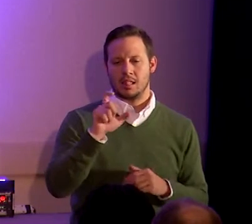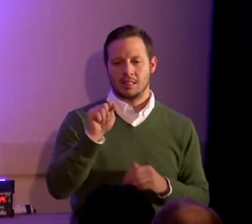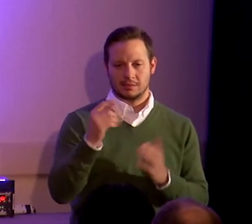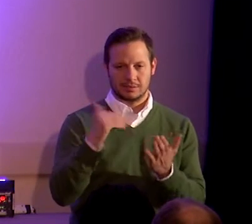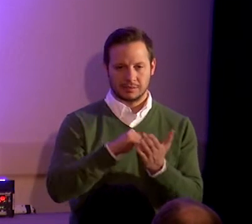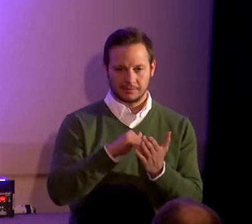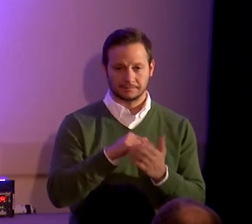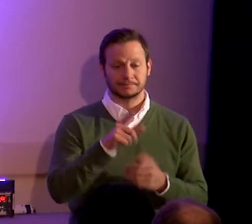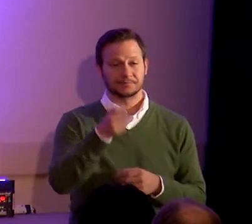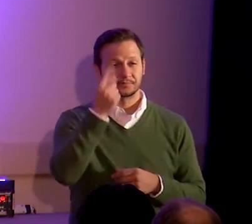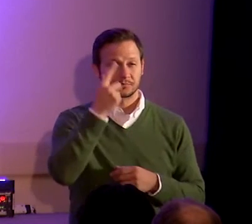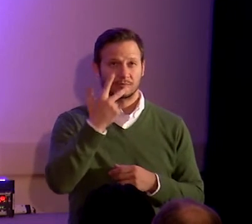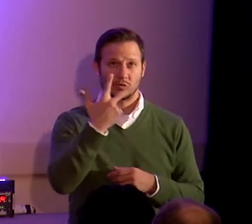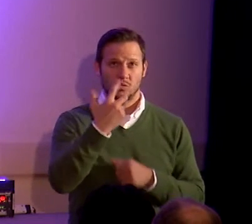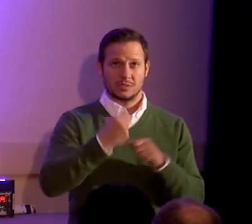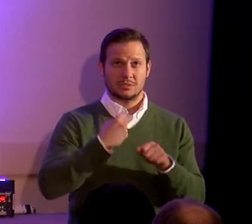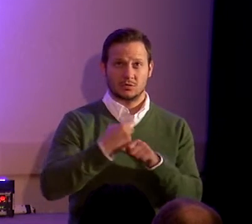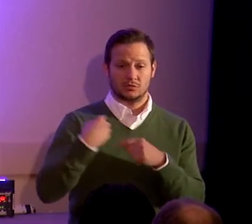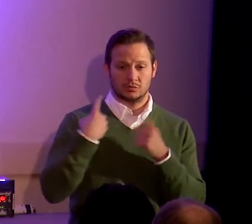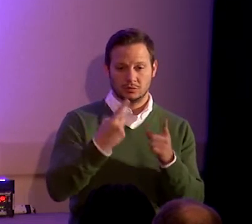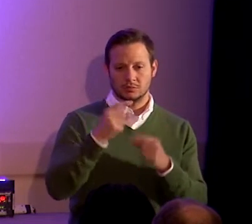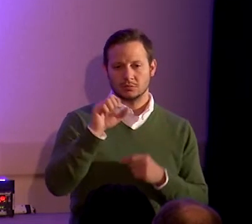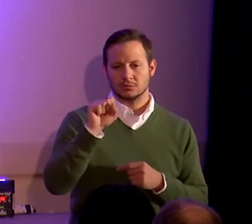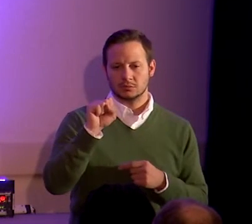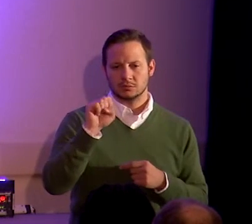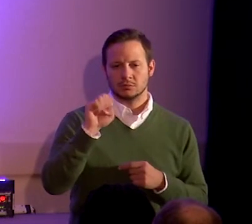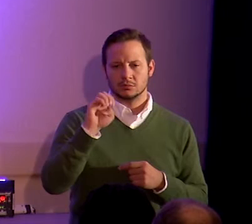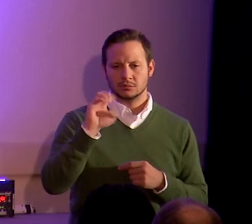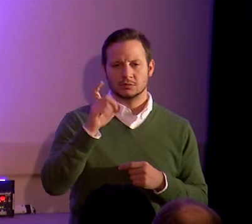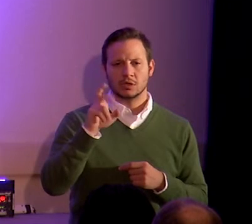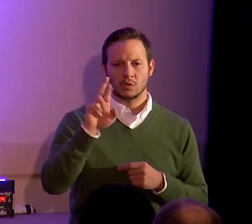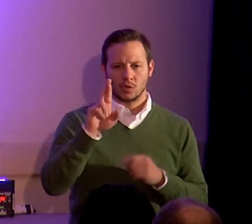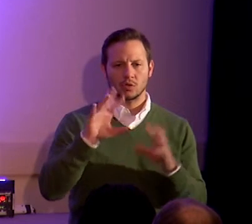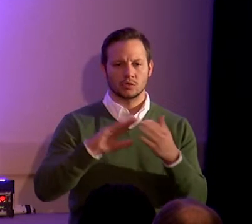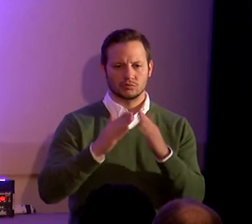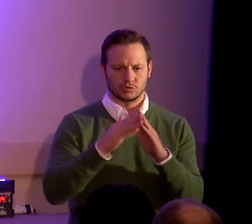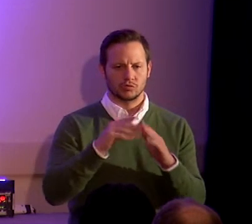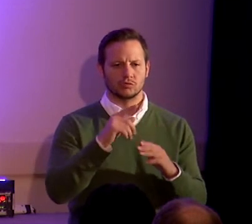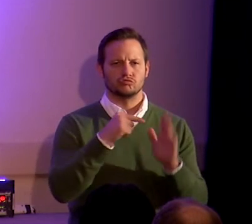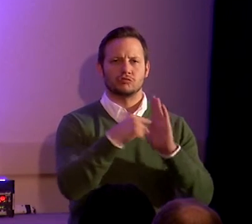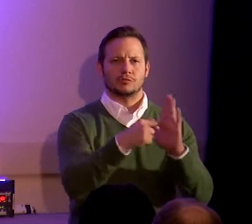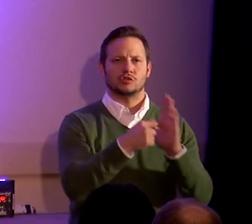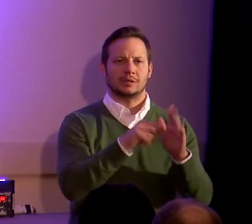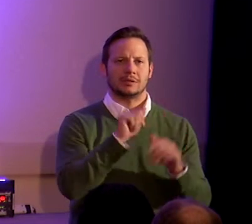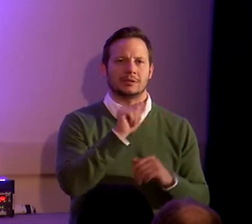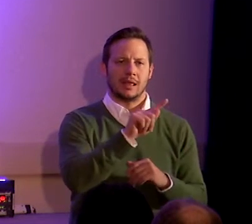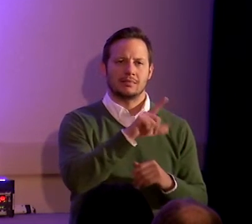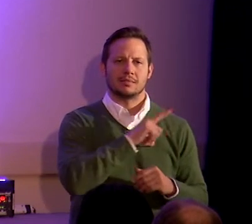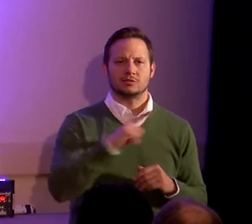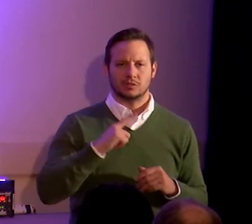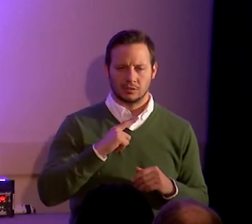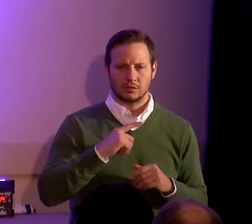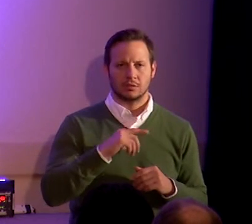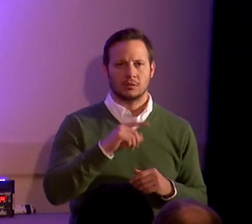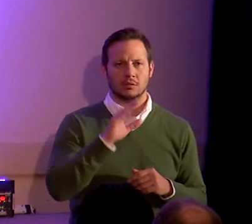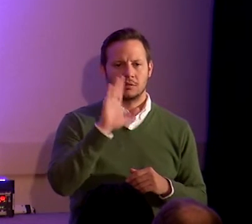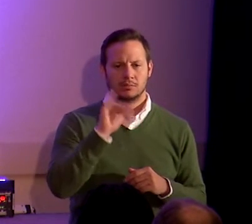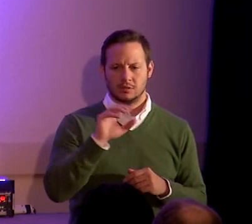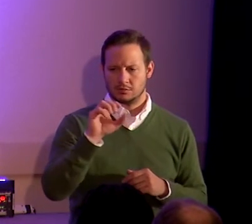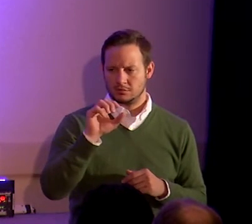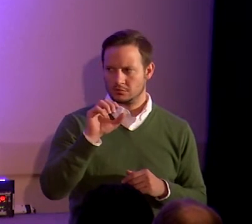Now, for about 3 years, the secular community was represented at the Arizona legislature by humanist activist Sarah